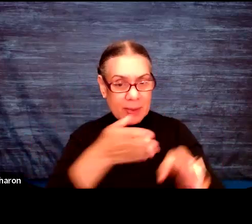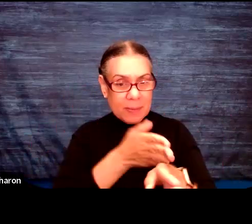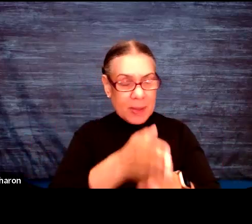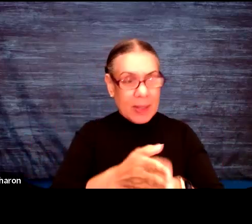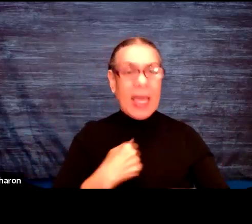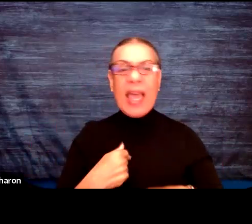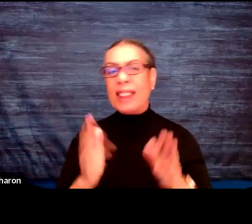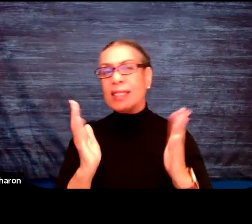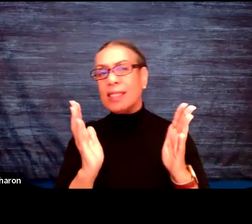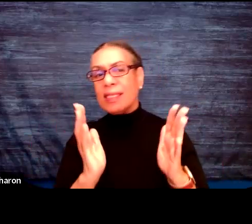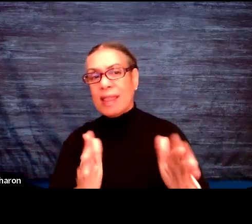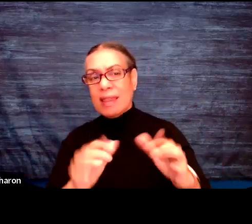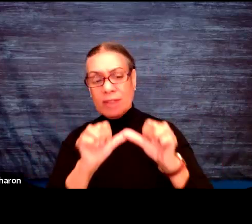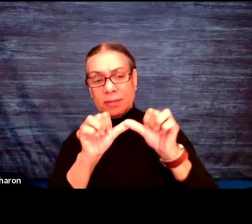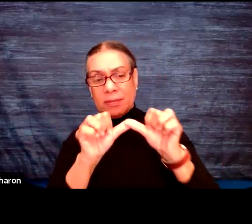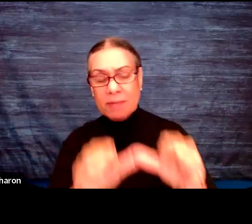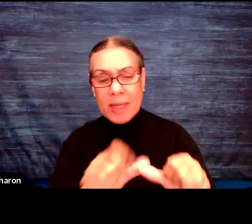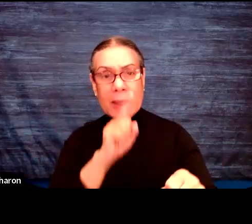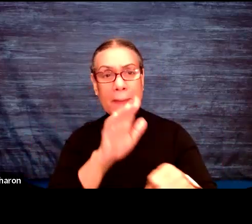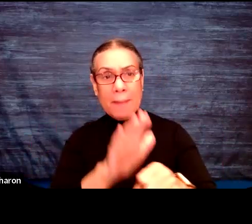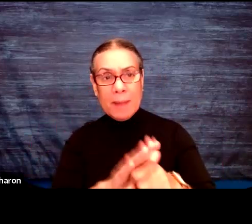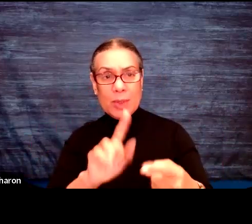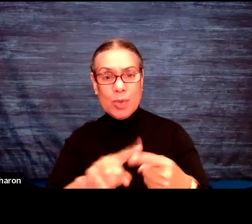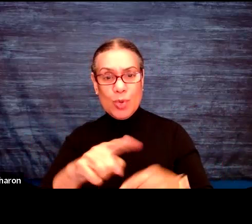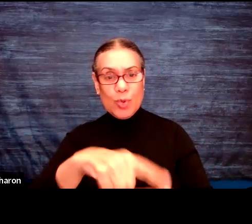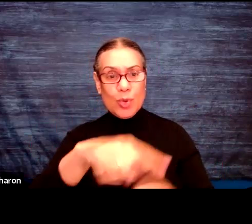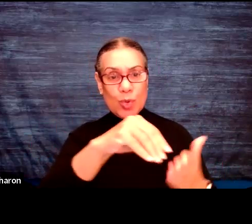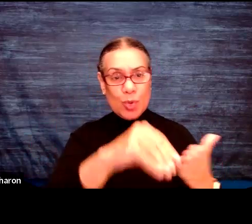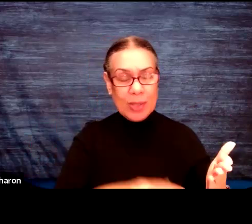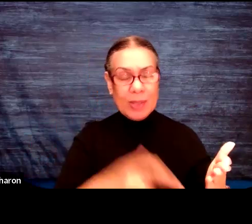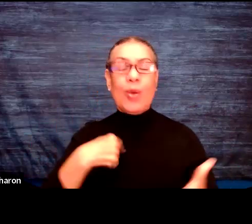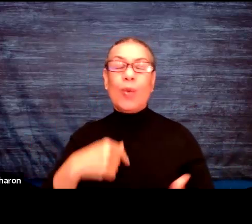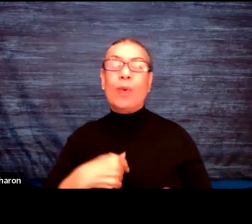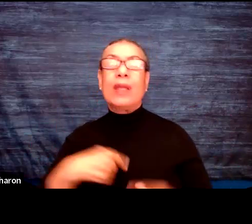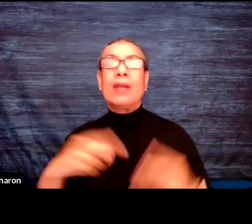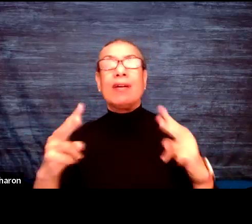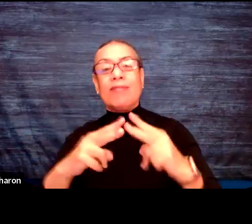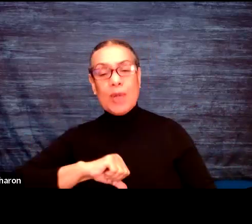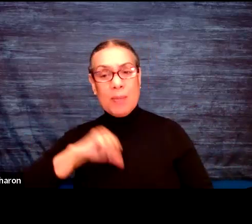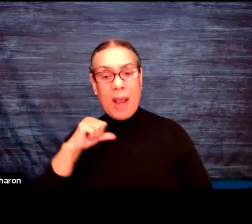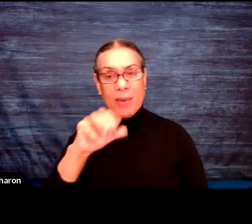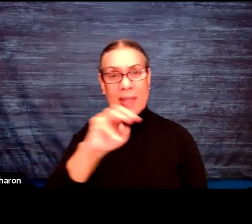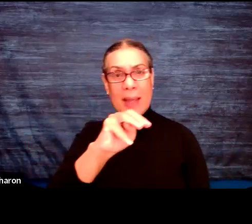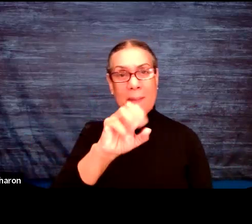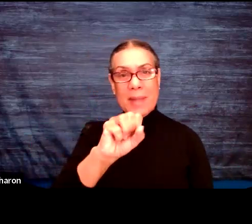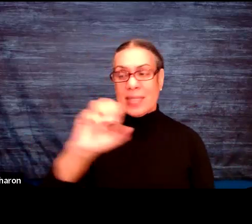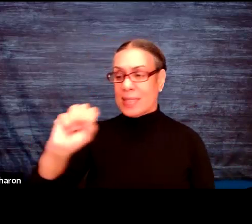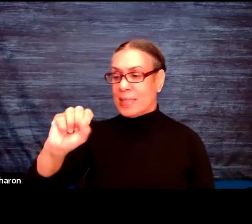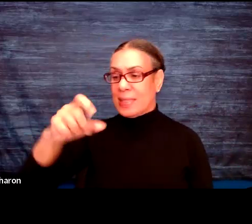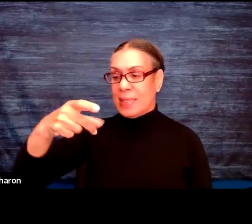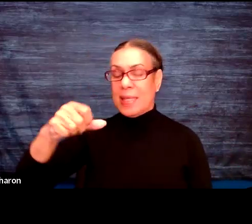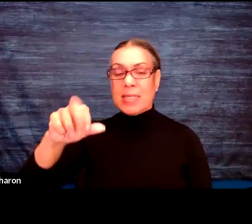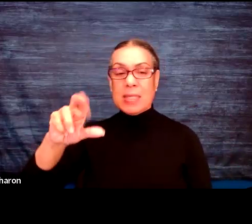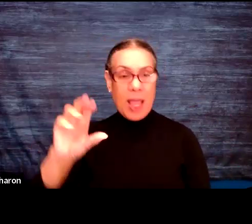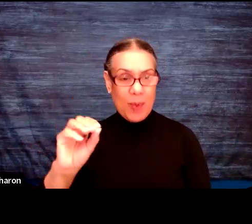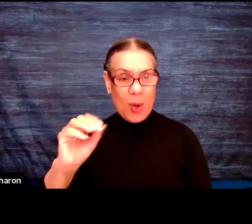positive impact on their students and community. We are incredibly proud that Ms. Sparrow has been selected as the recipient of